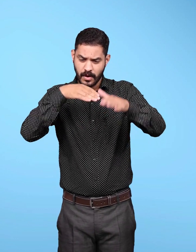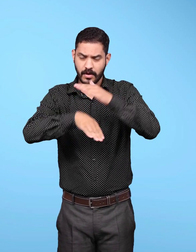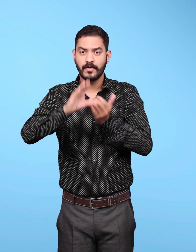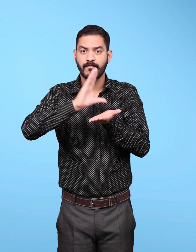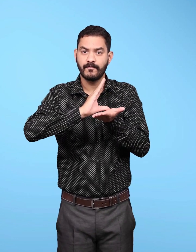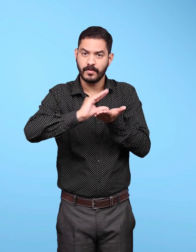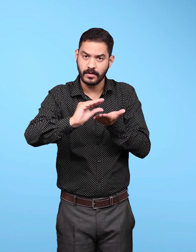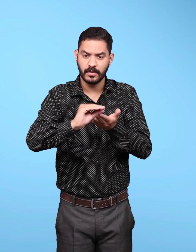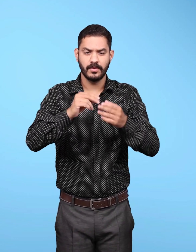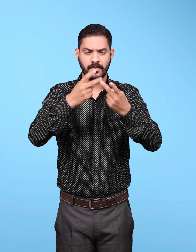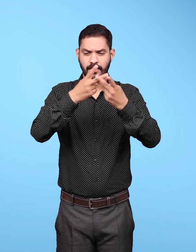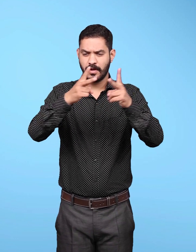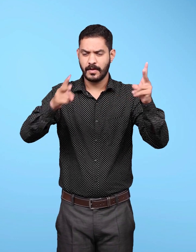subcontinent.